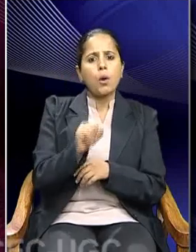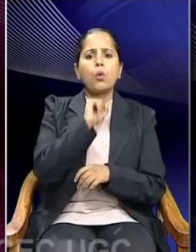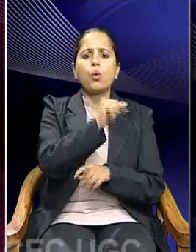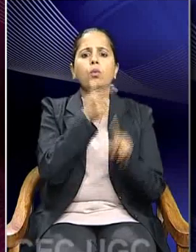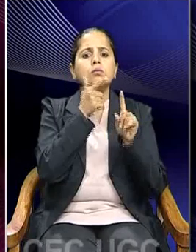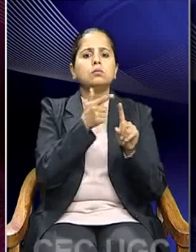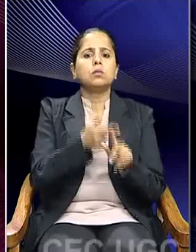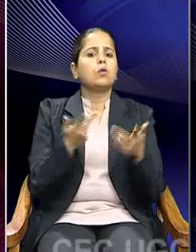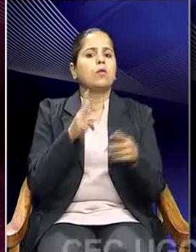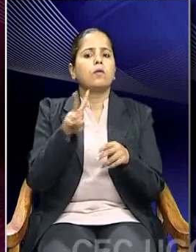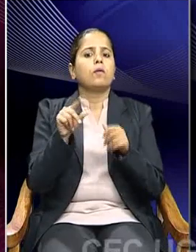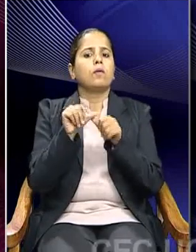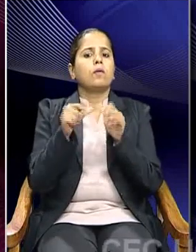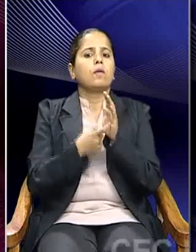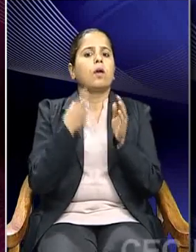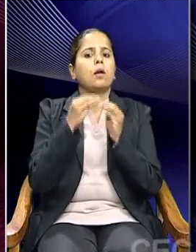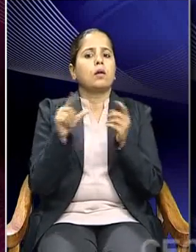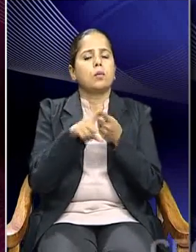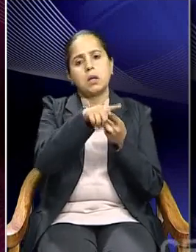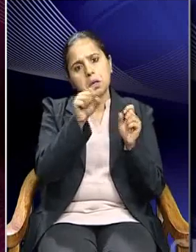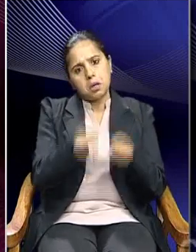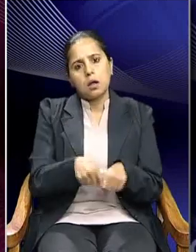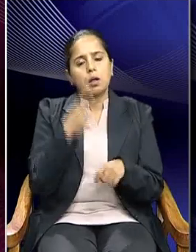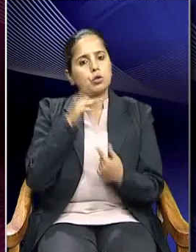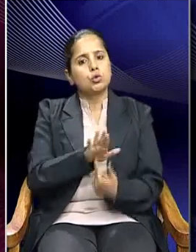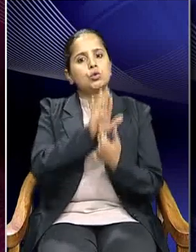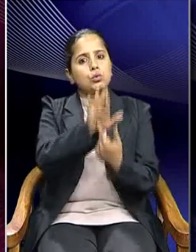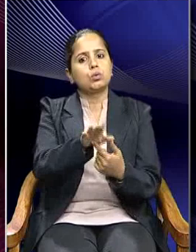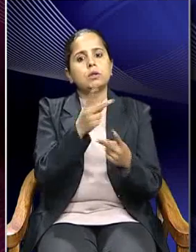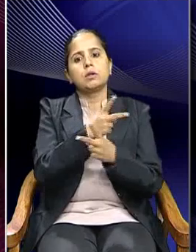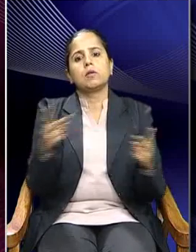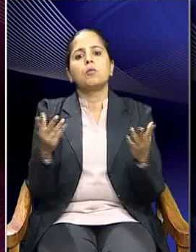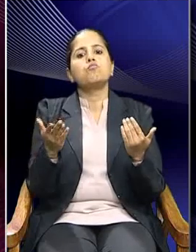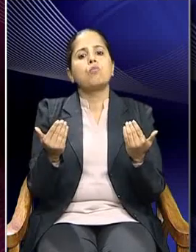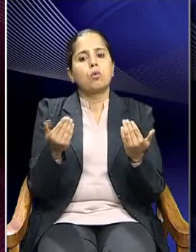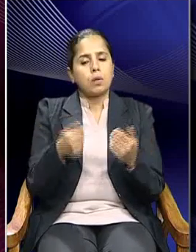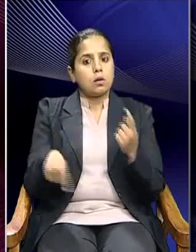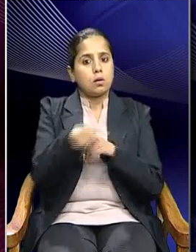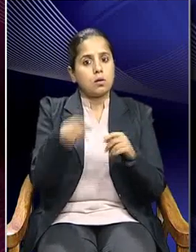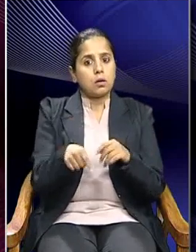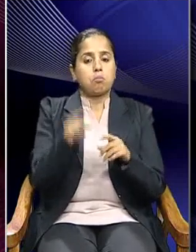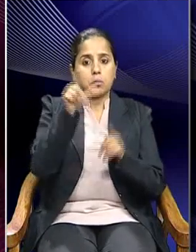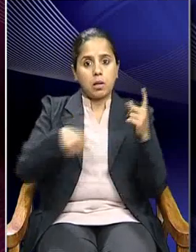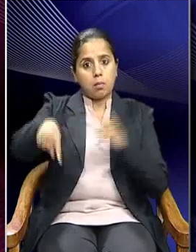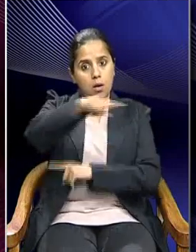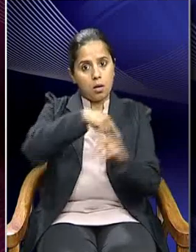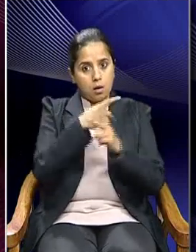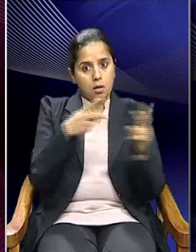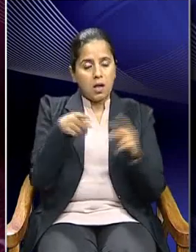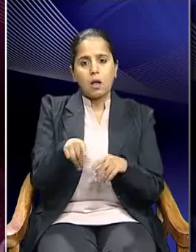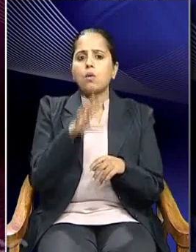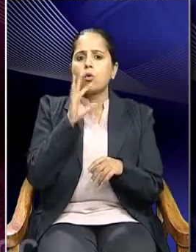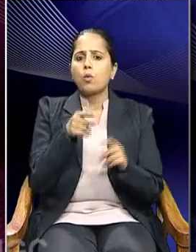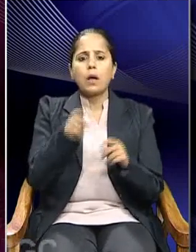variable is that it is capable of reflecting variation within population and is